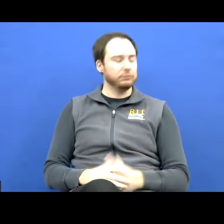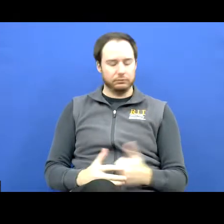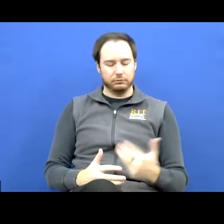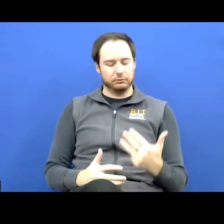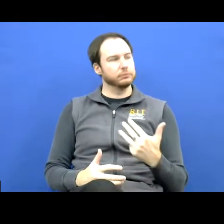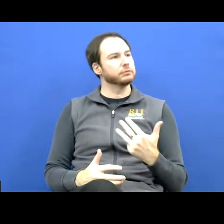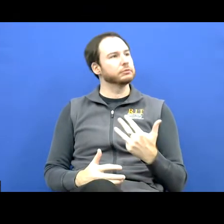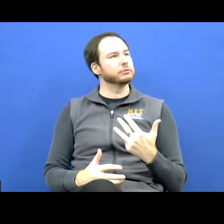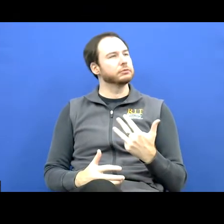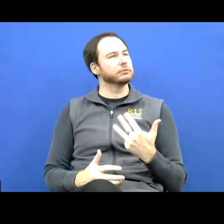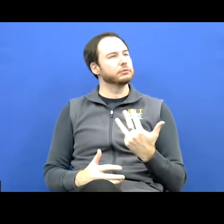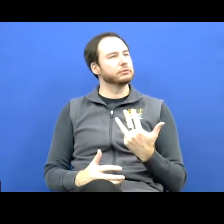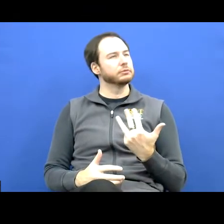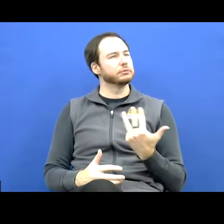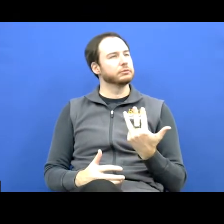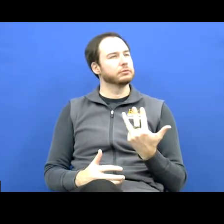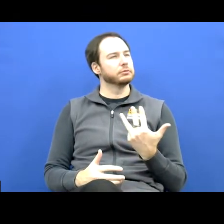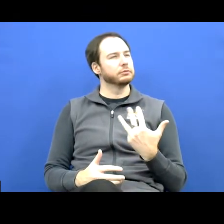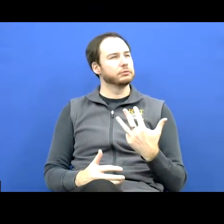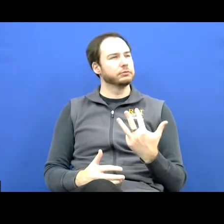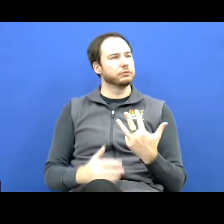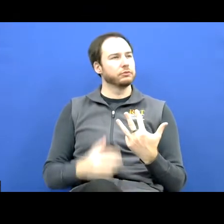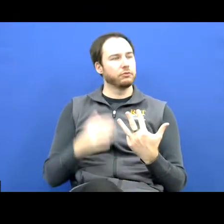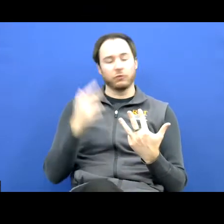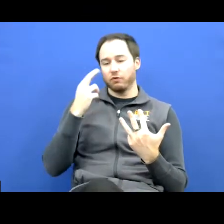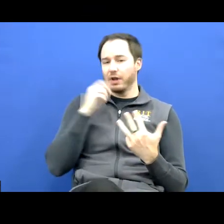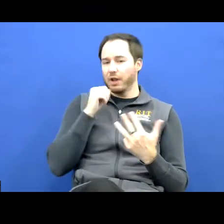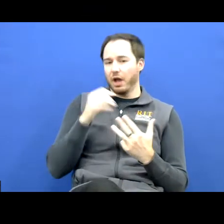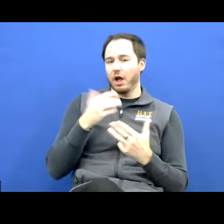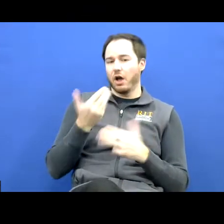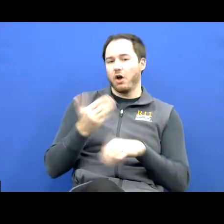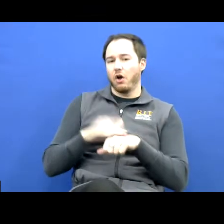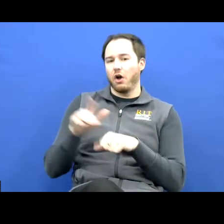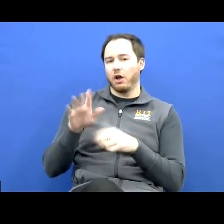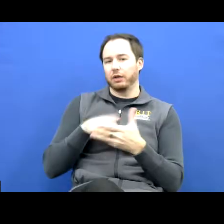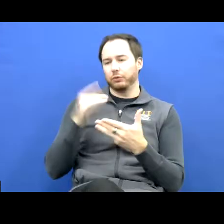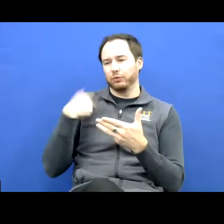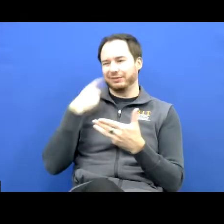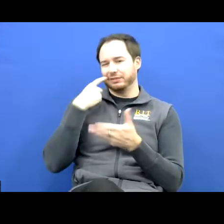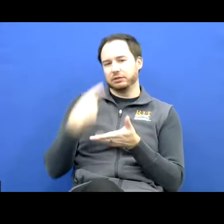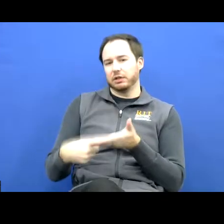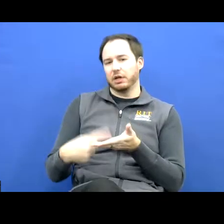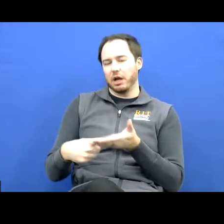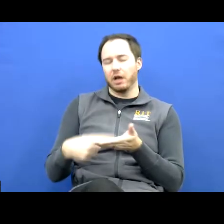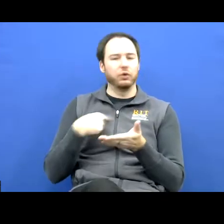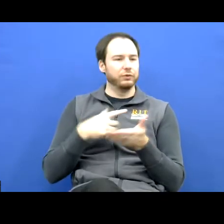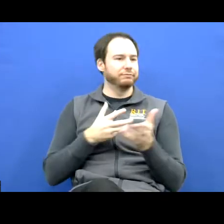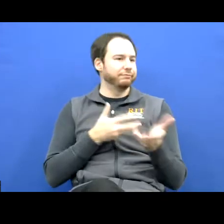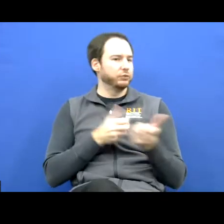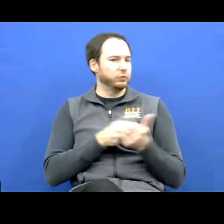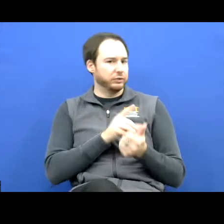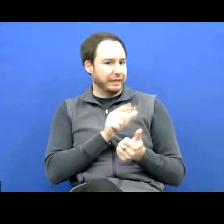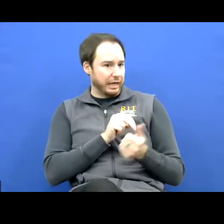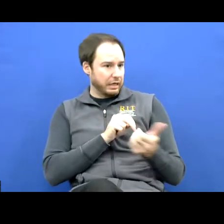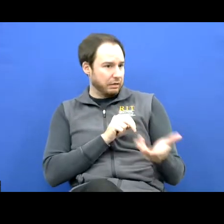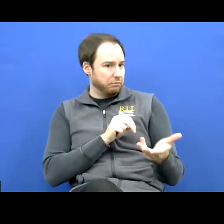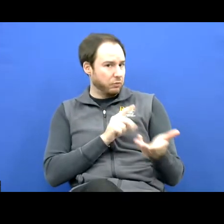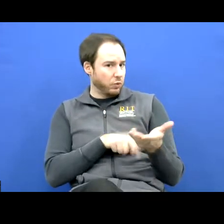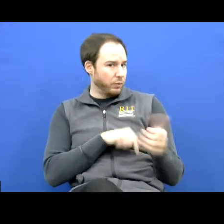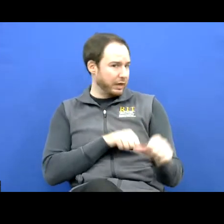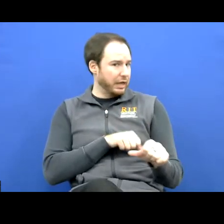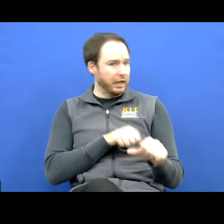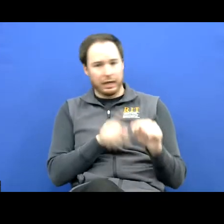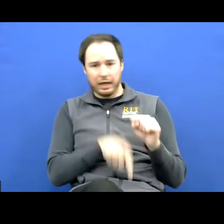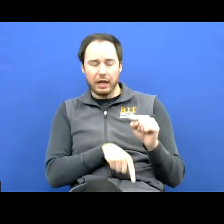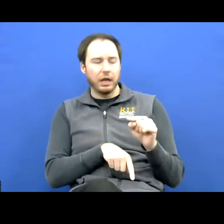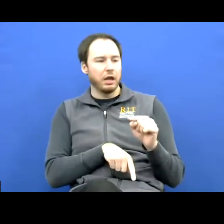And I know this one wasn't on, like I said, because it came out of that discussion, but we had to check with Dan as to what we could and couldn't